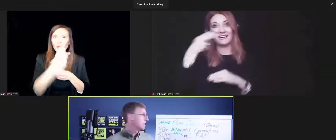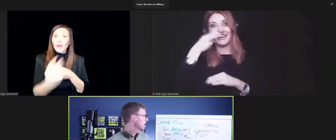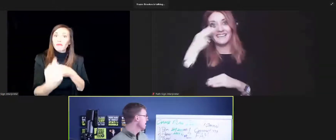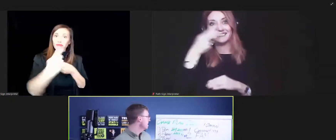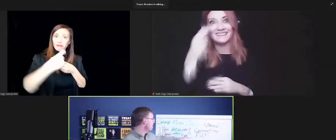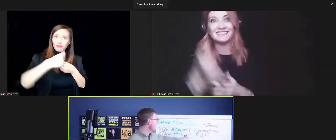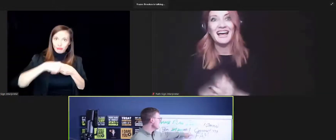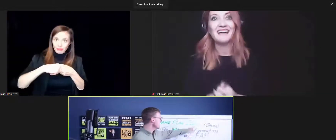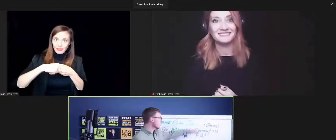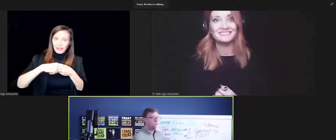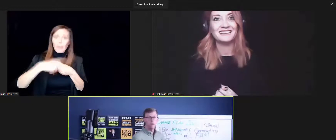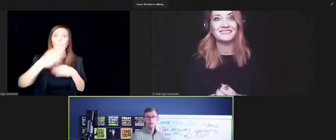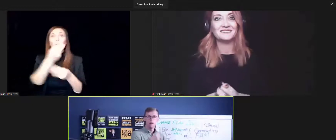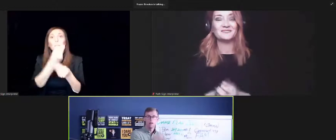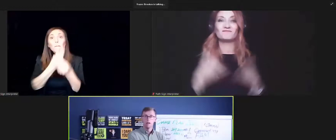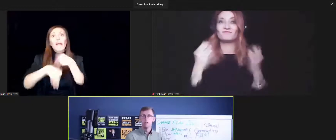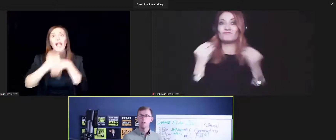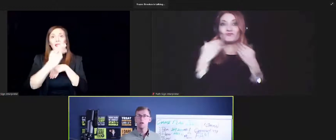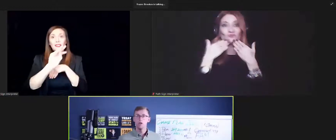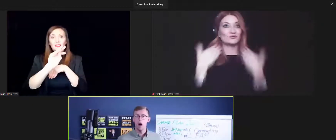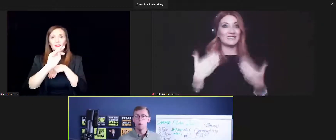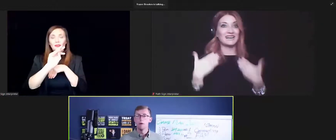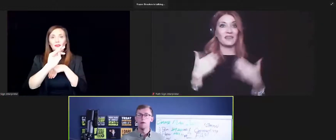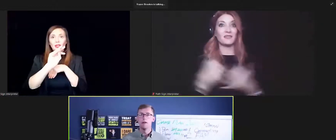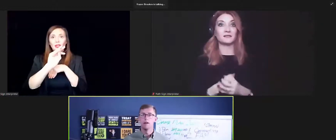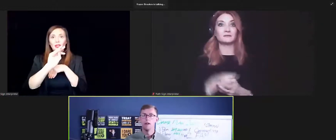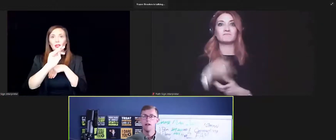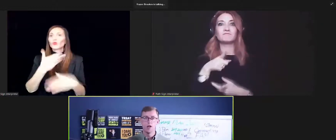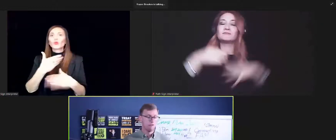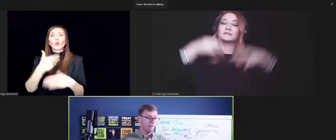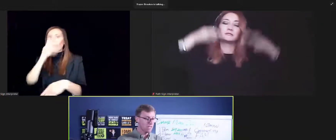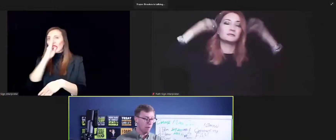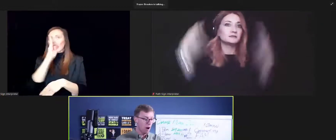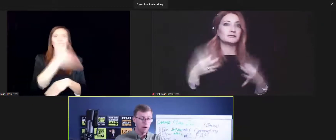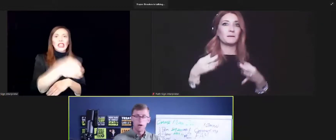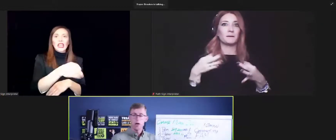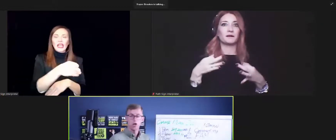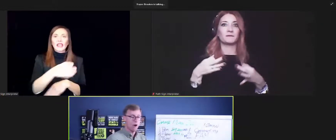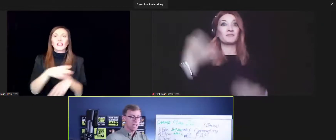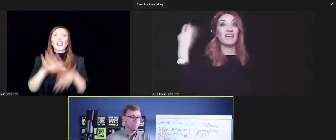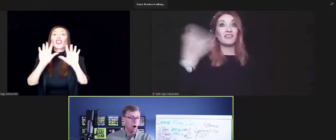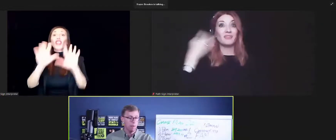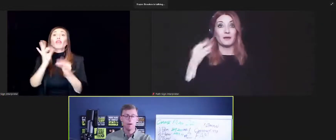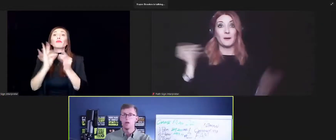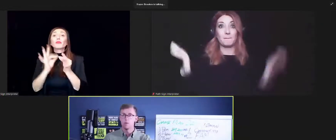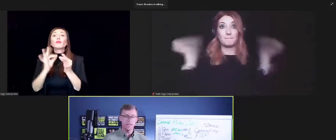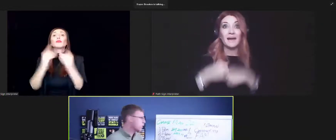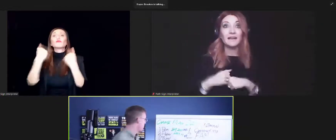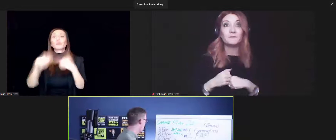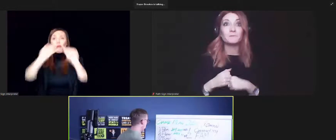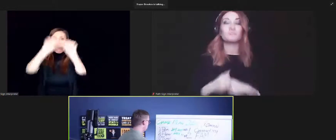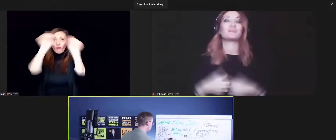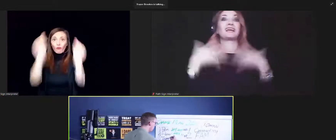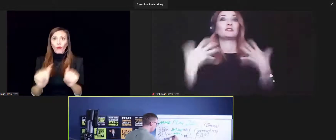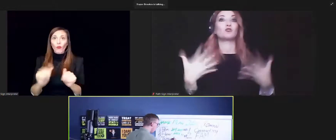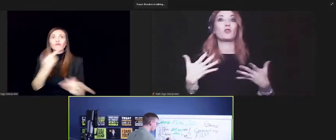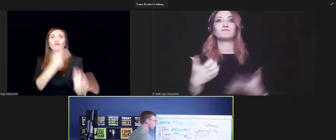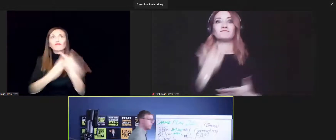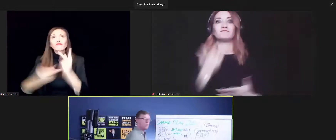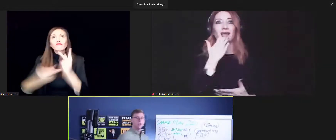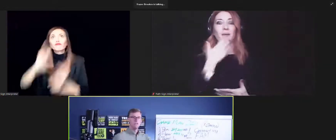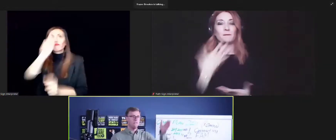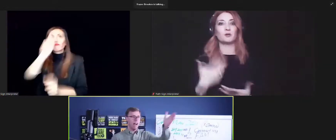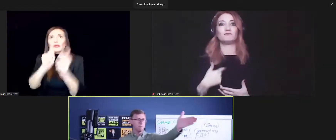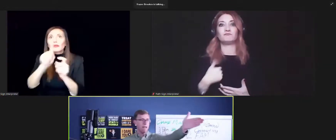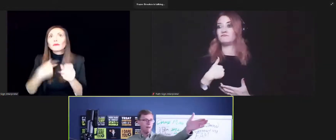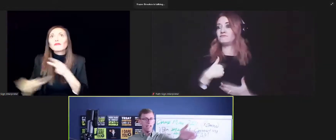So, 10 minutes, go. You find Bob, you add Bob, you message Bob. 1.